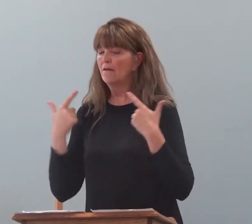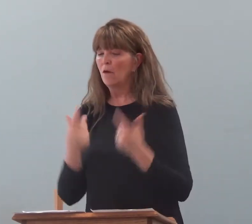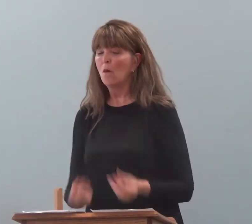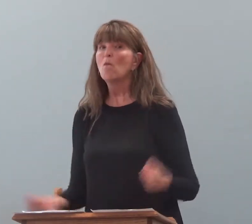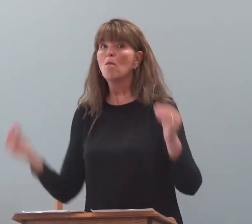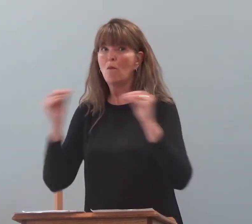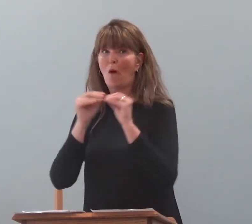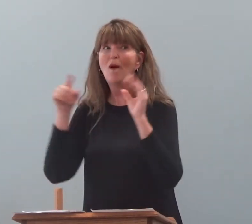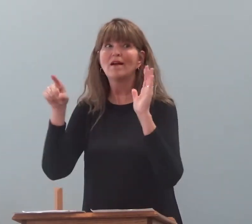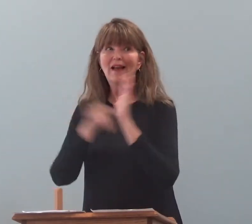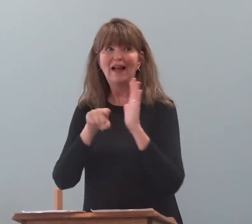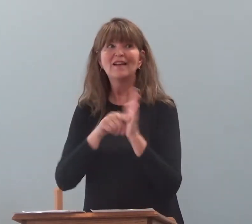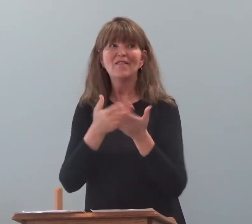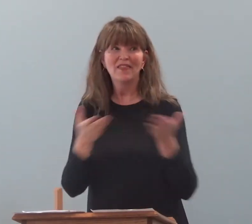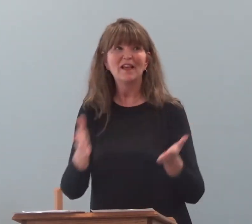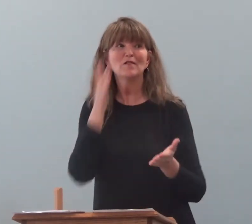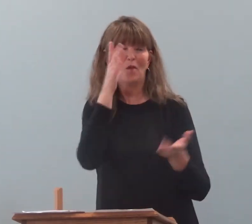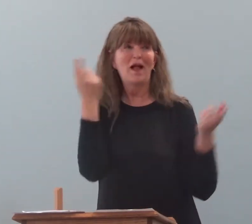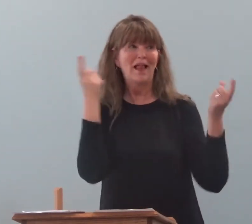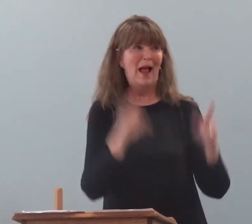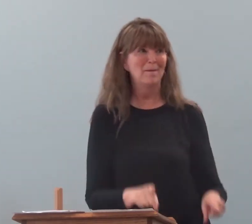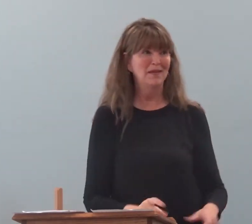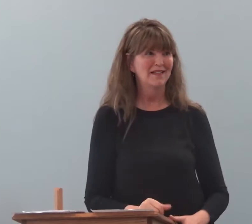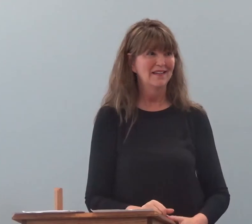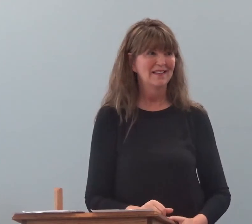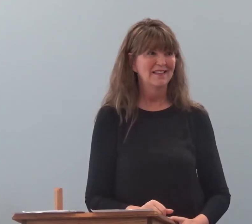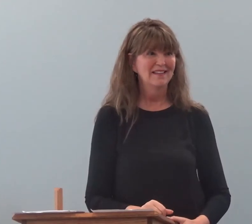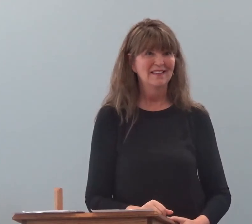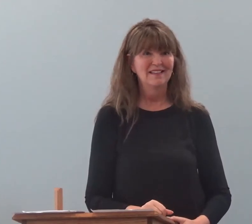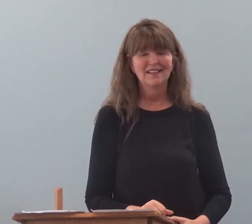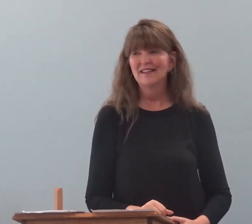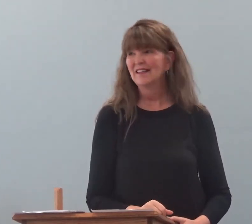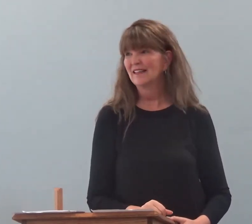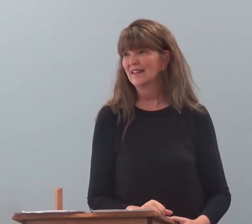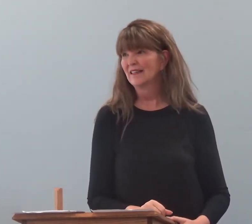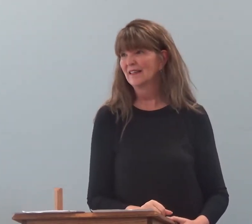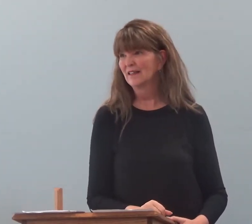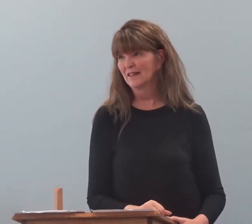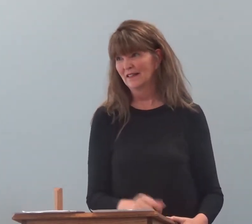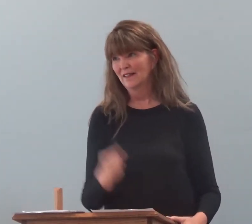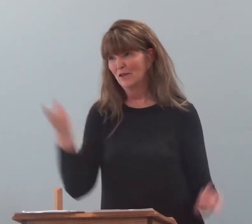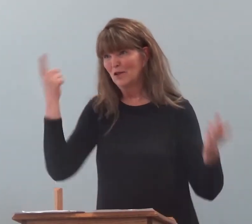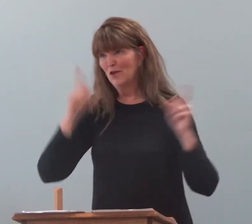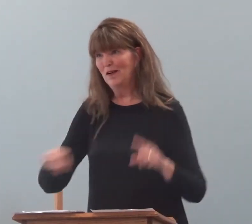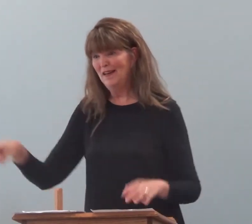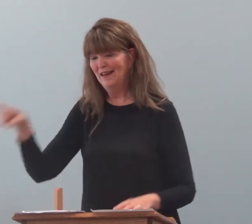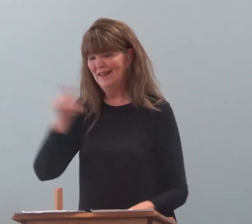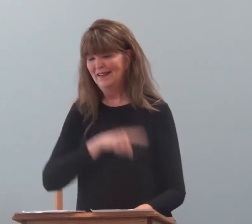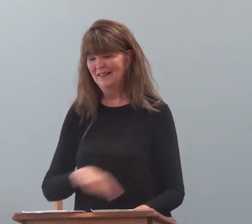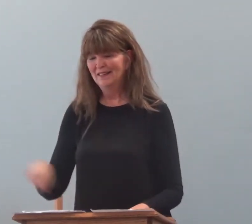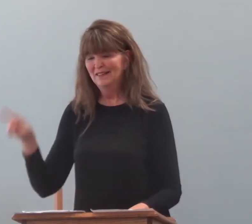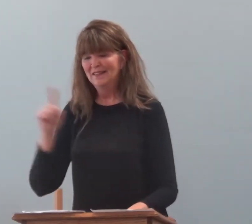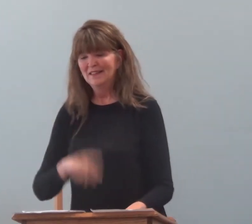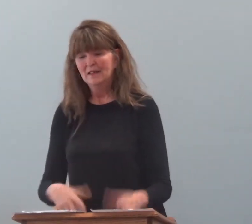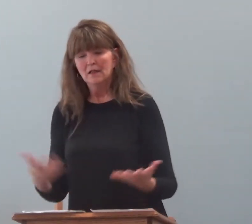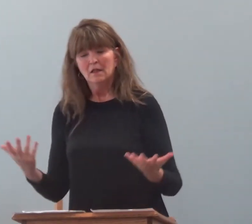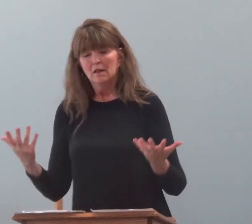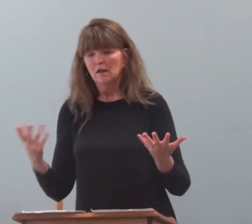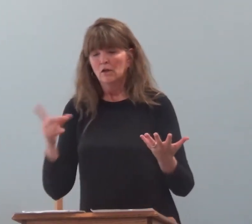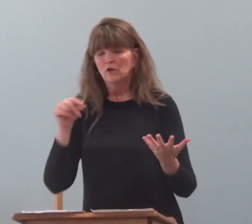the more negatively you will feel about yourself, and the more negative things that will happen to you